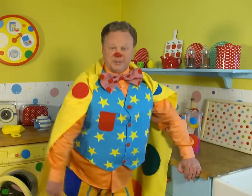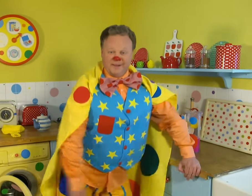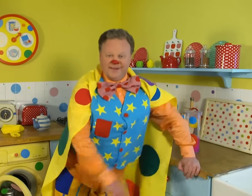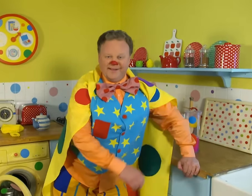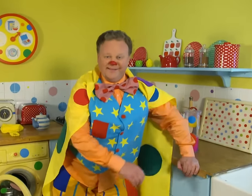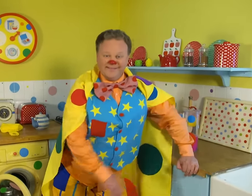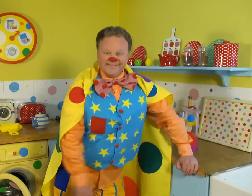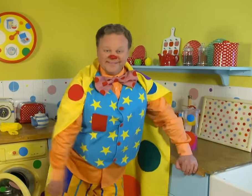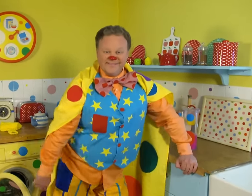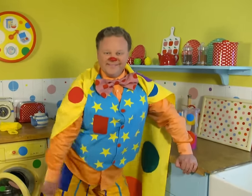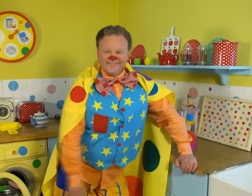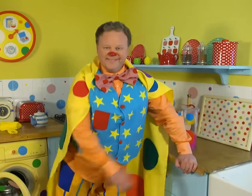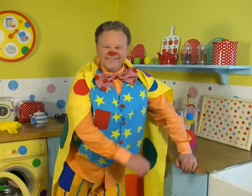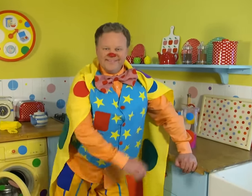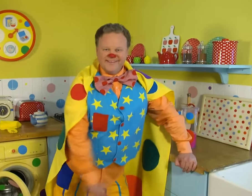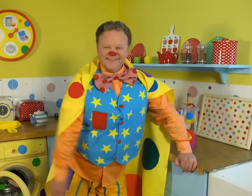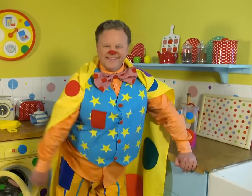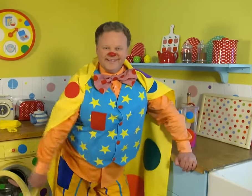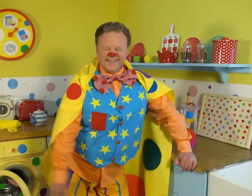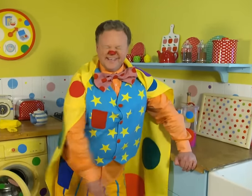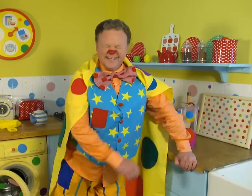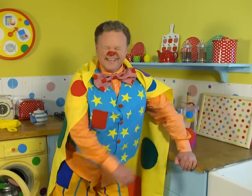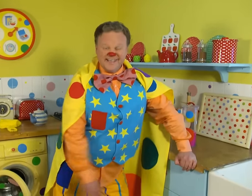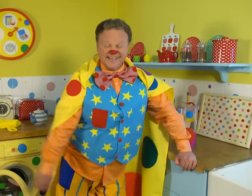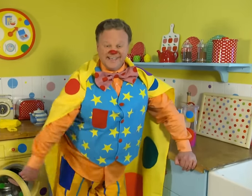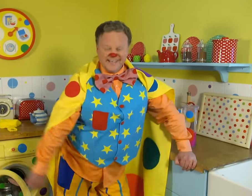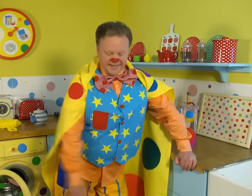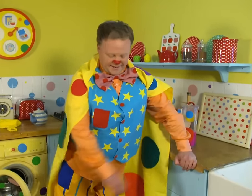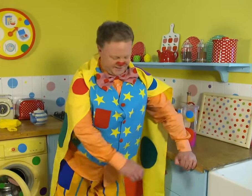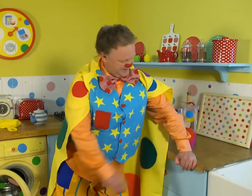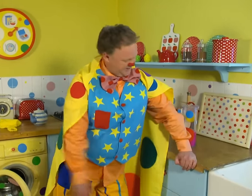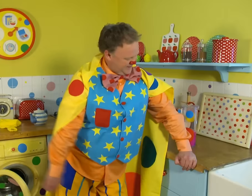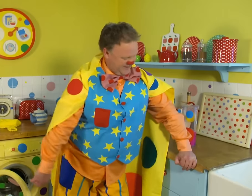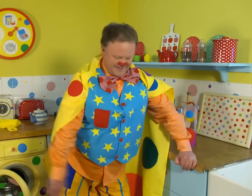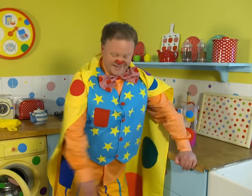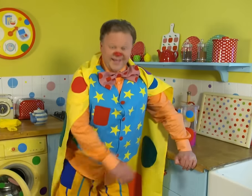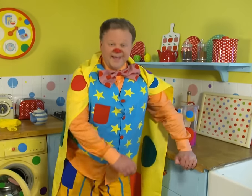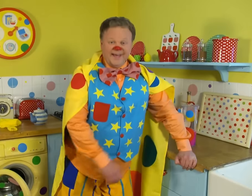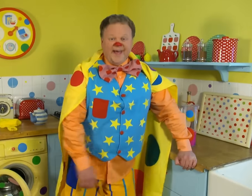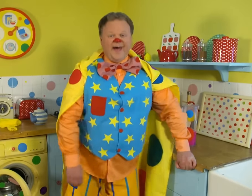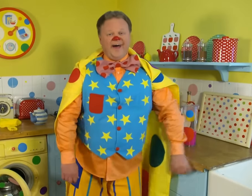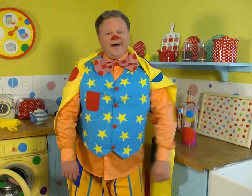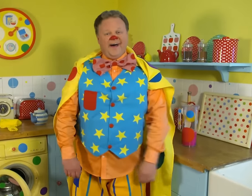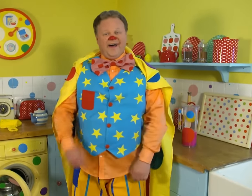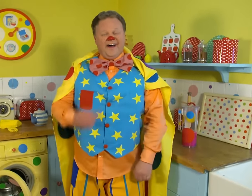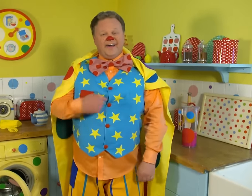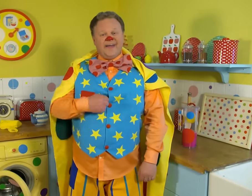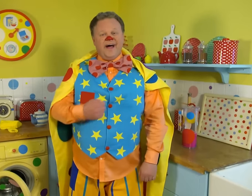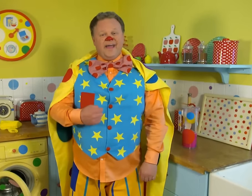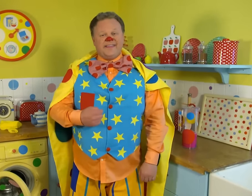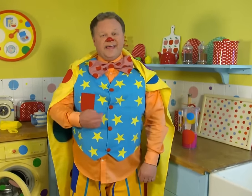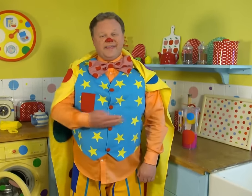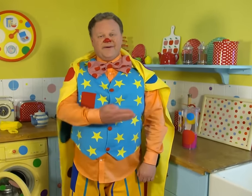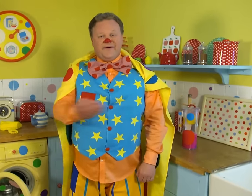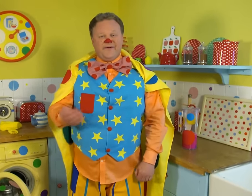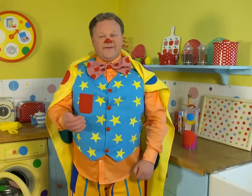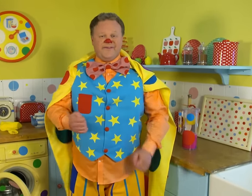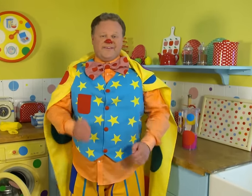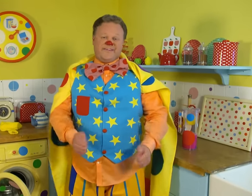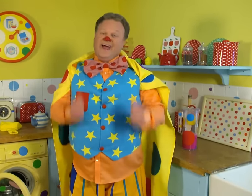fashionable. Thank you, Mr. Tumble. We think you're a star. And I think you're all